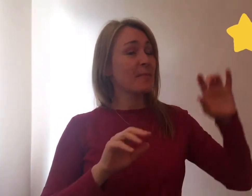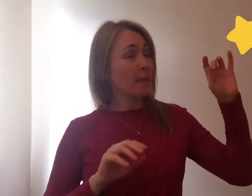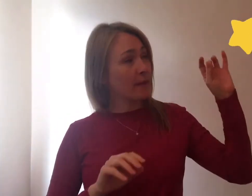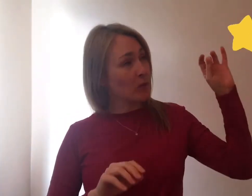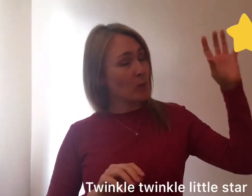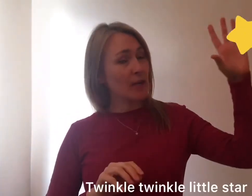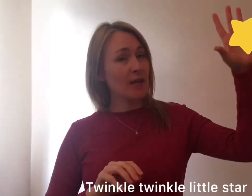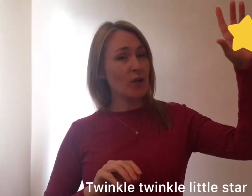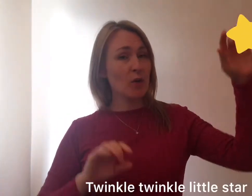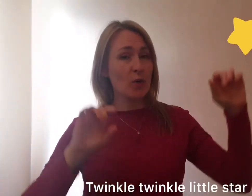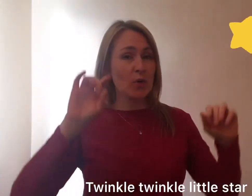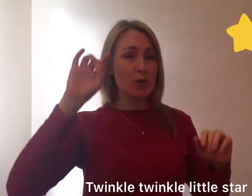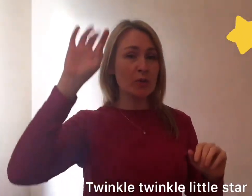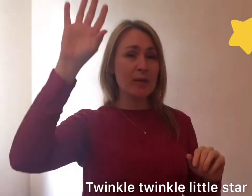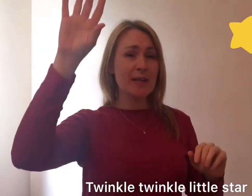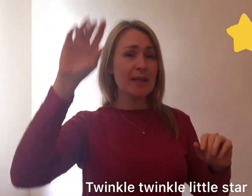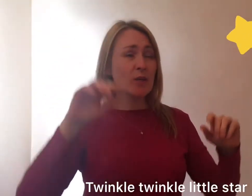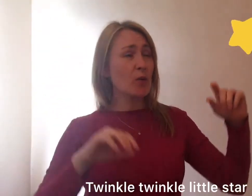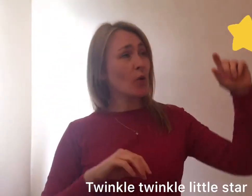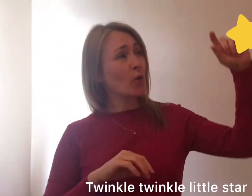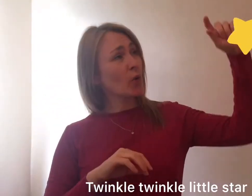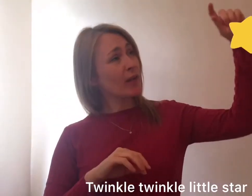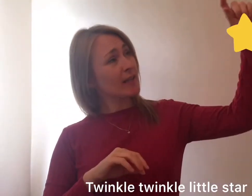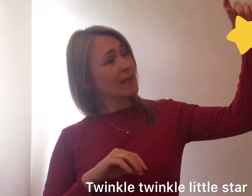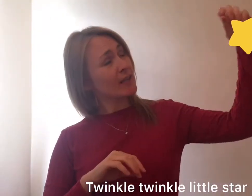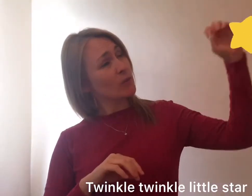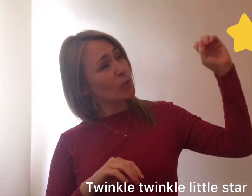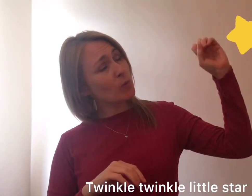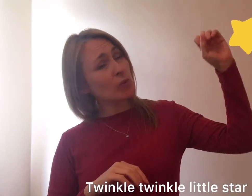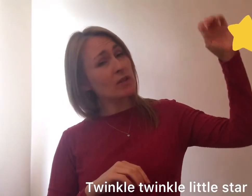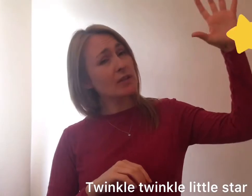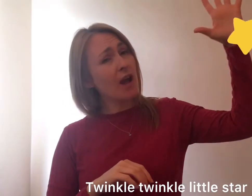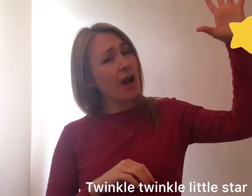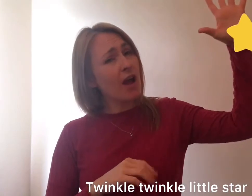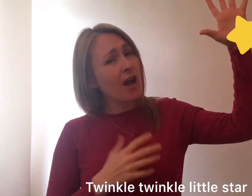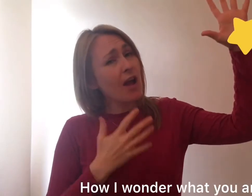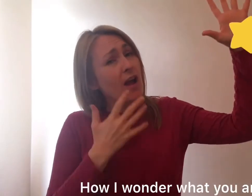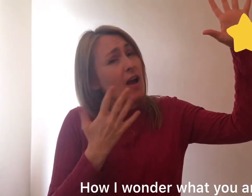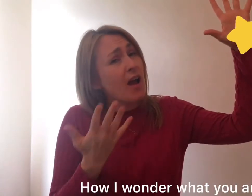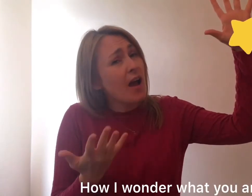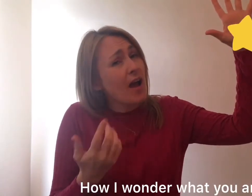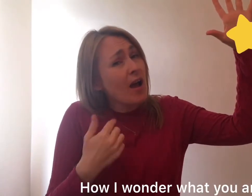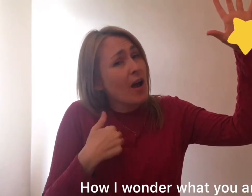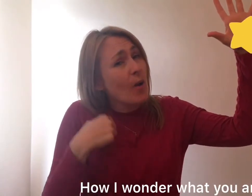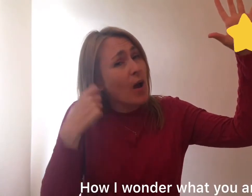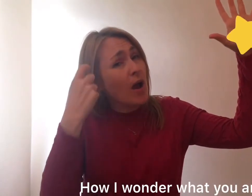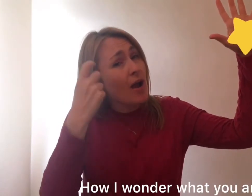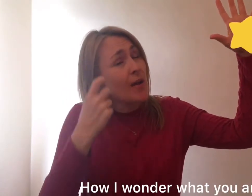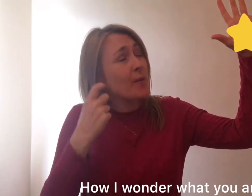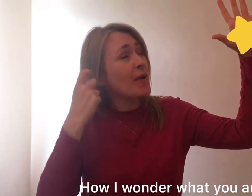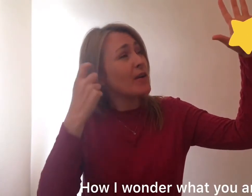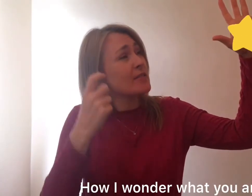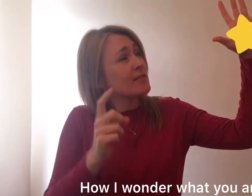Twinkle, twinkle, little star, how I wonder